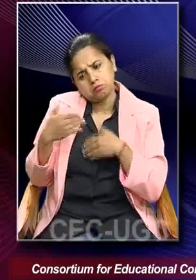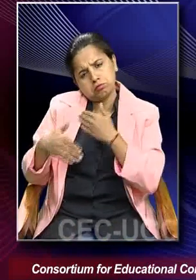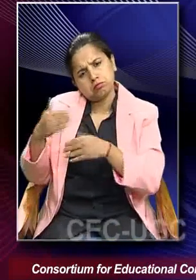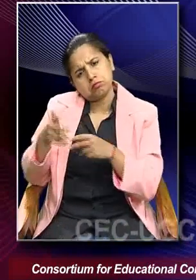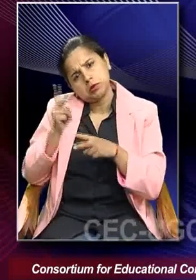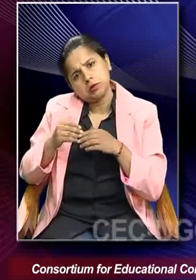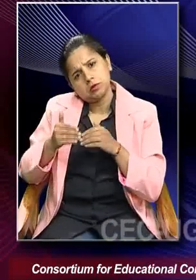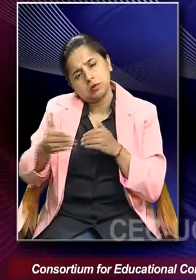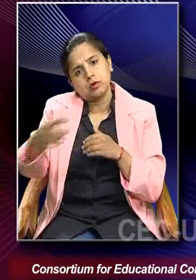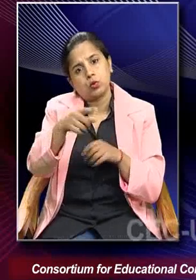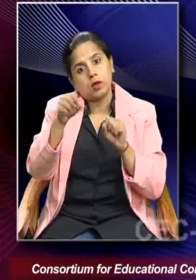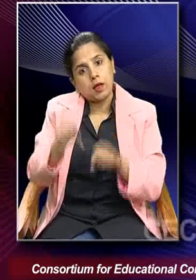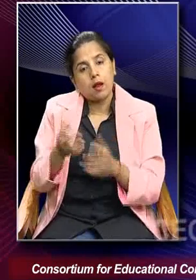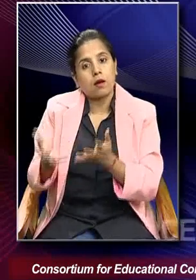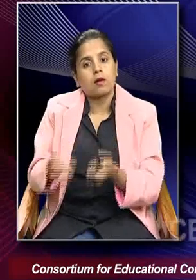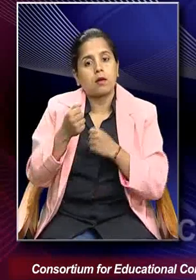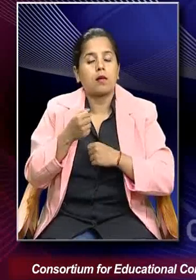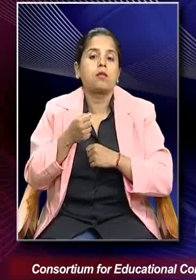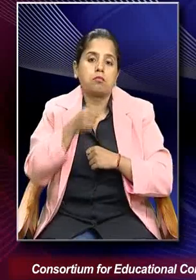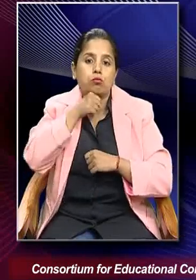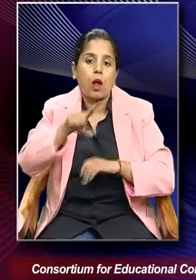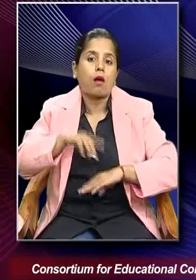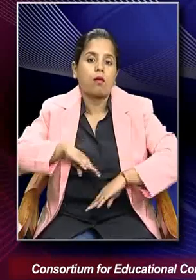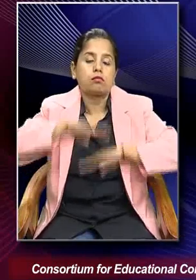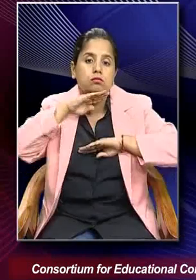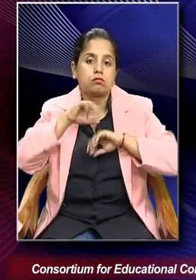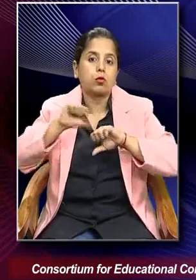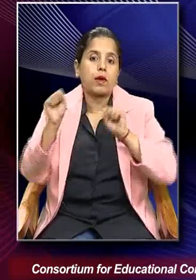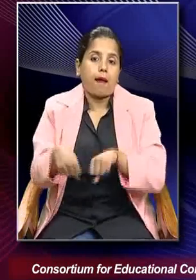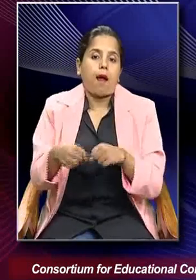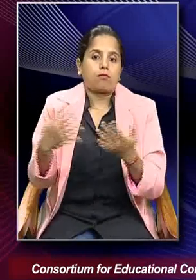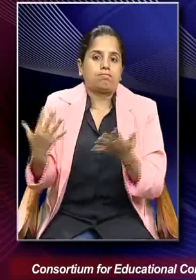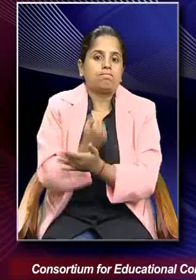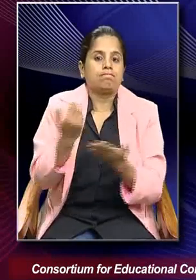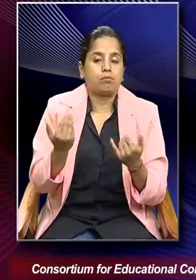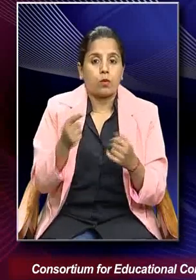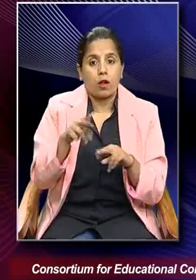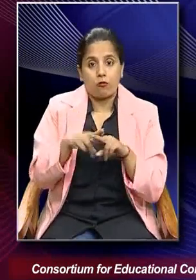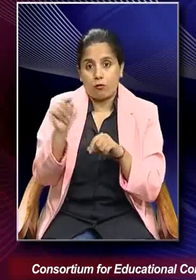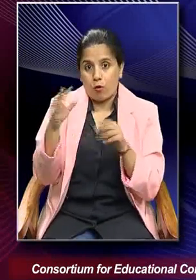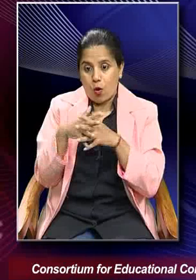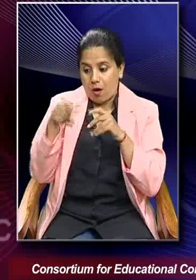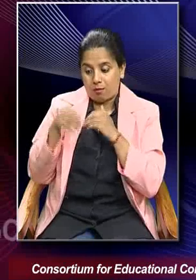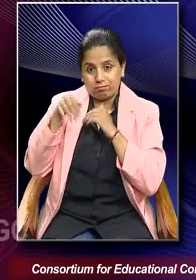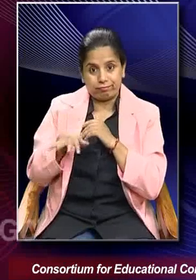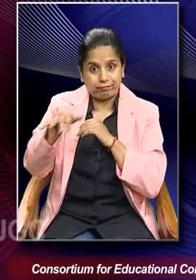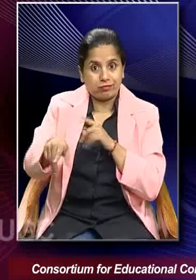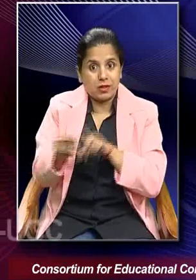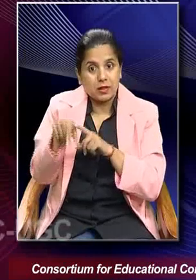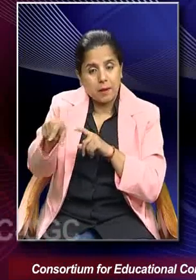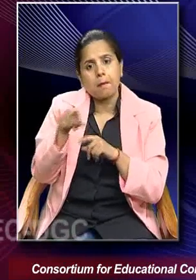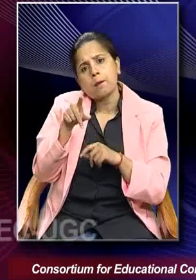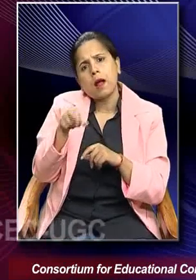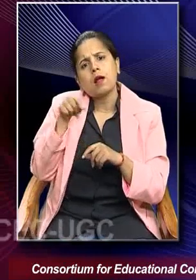can perceive a permanent satisfaction in life. So, flow is in the context